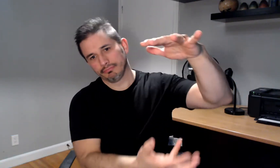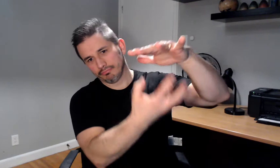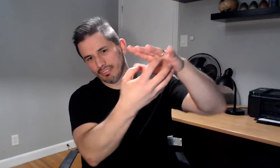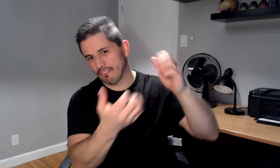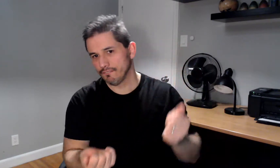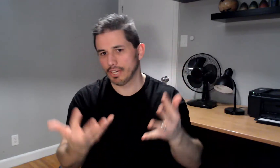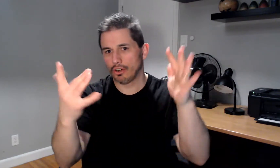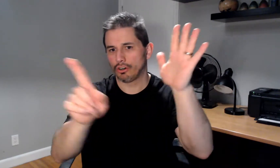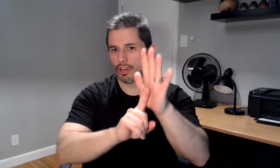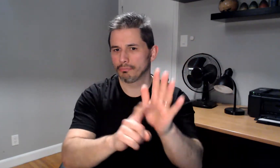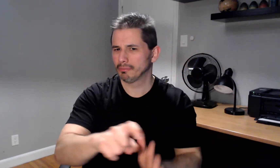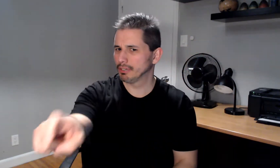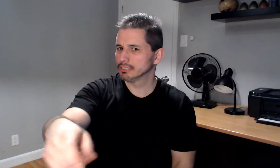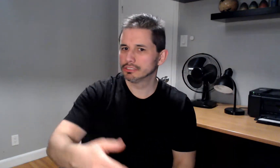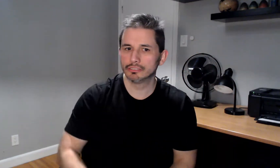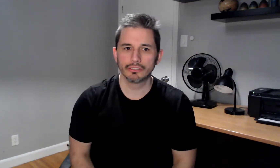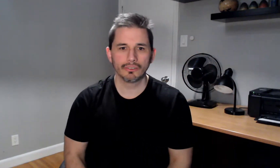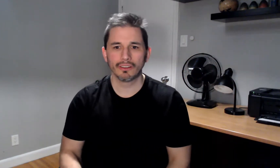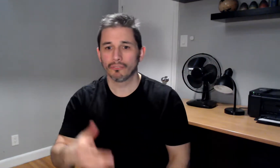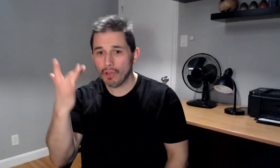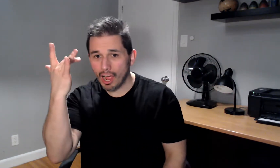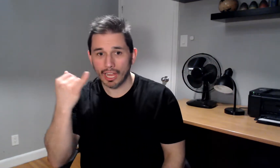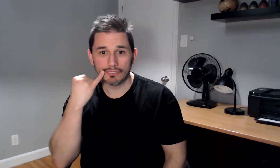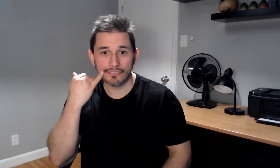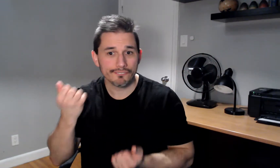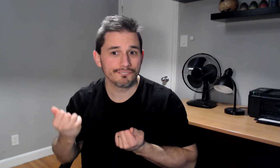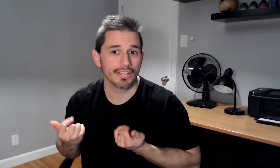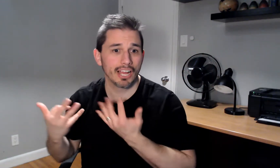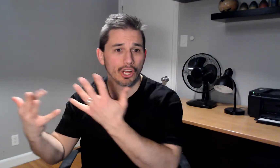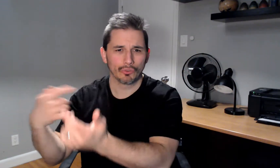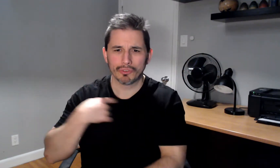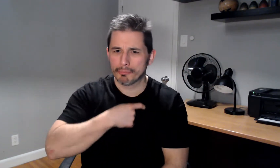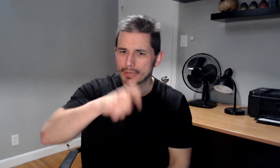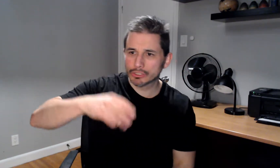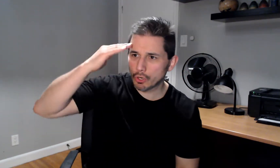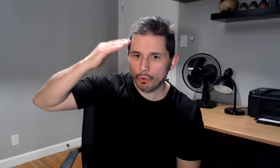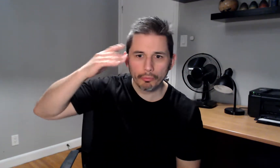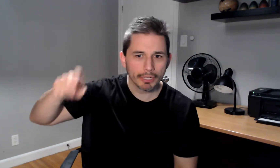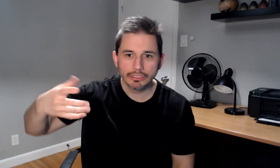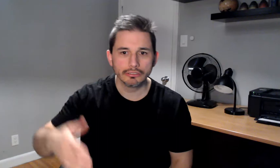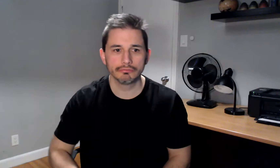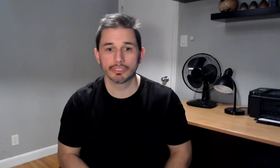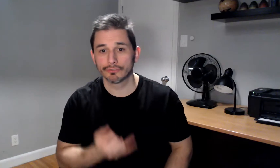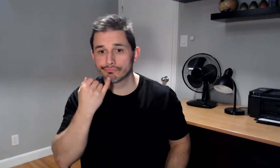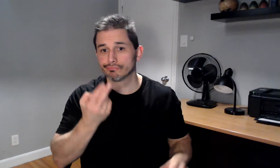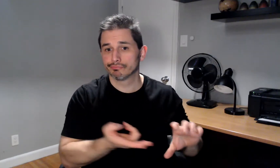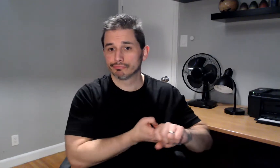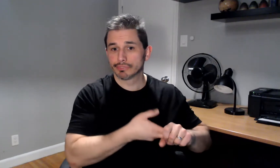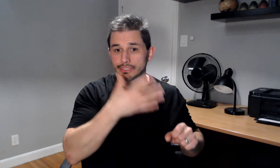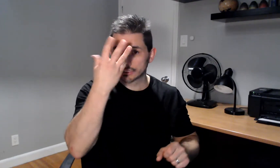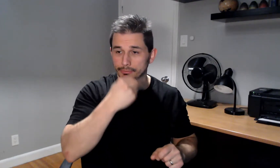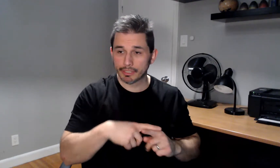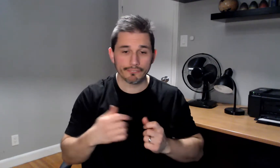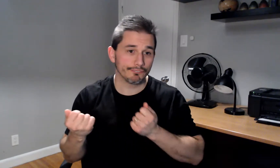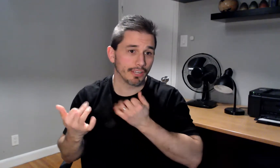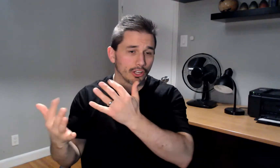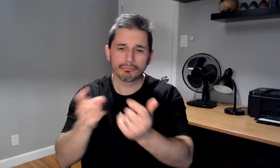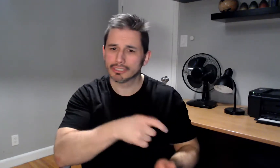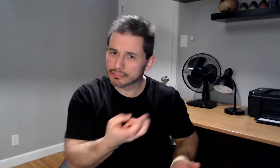with fire alarms. The reason is, if there's a fire, we have to be made aware of it. If we're asleep and the fire starts,